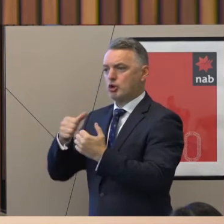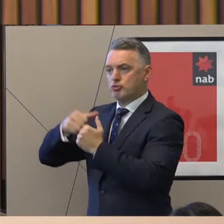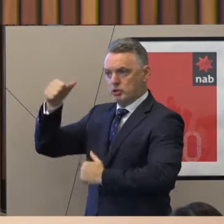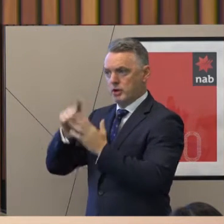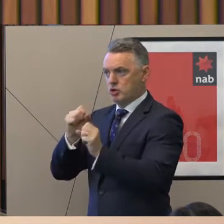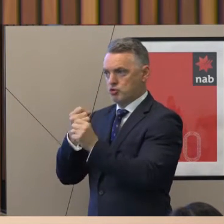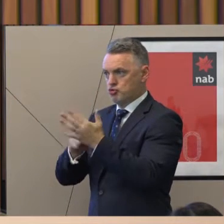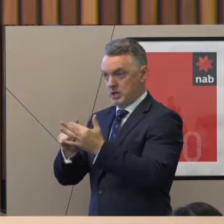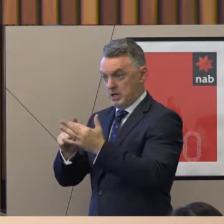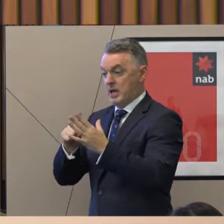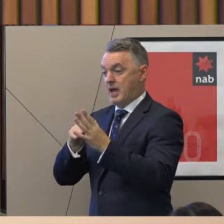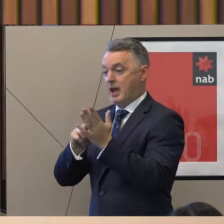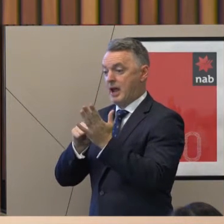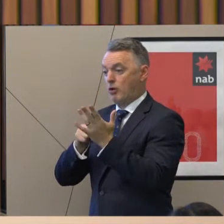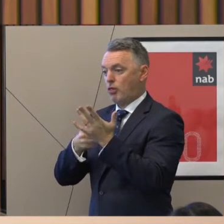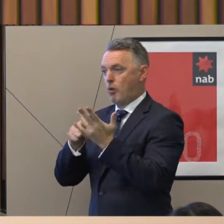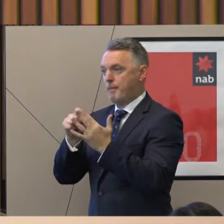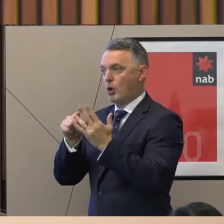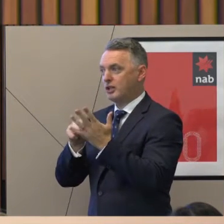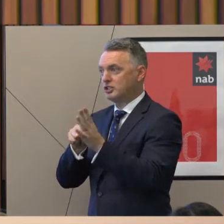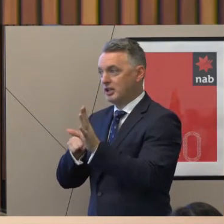in anthropology and criminology.